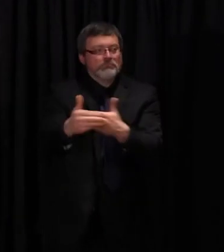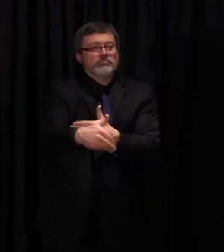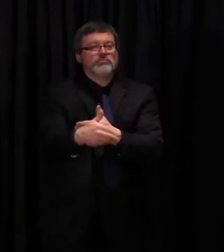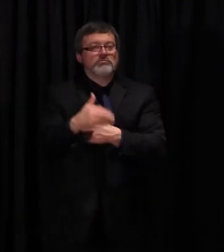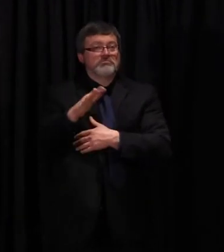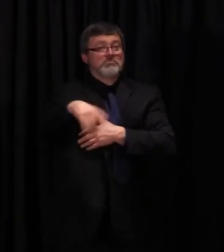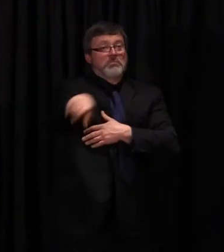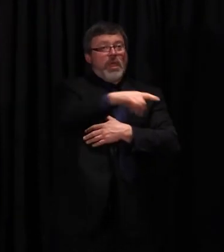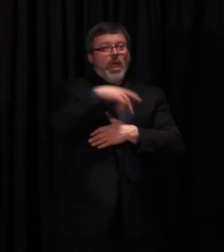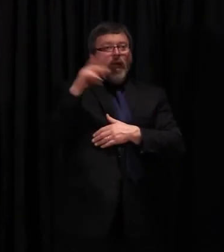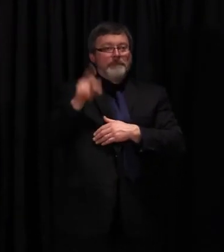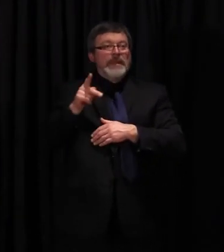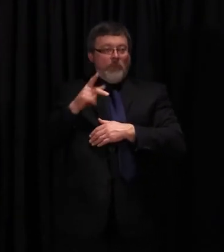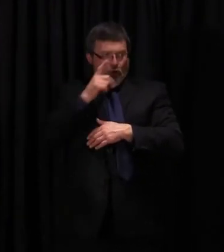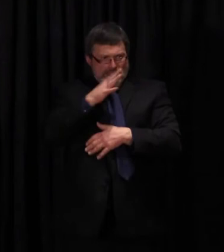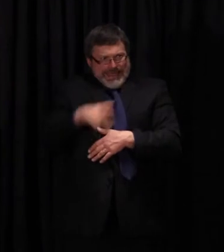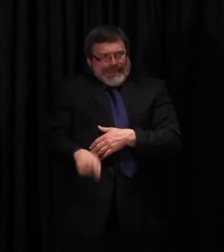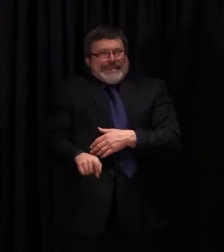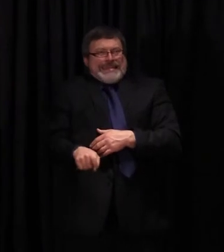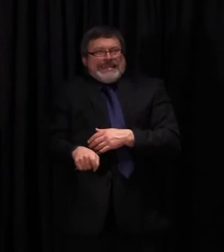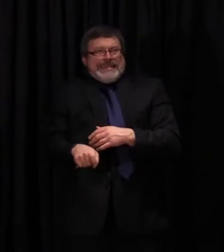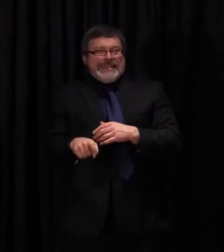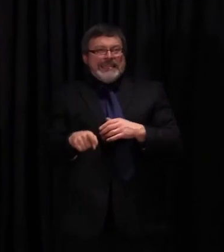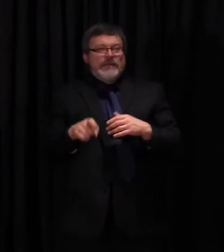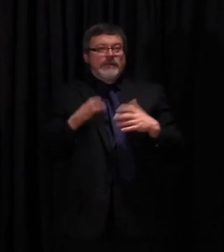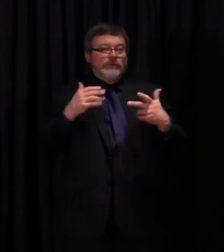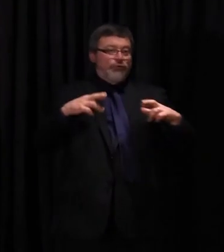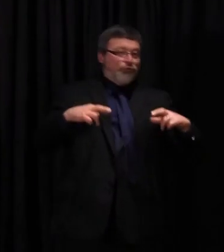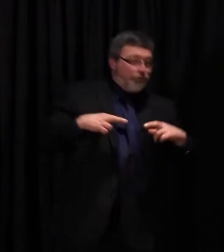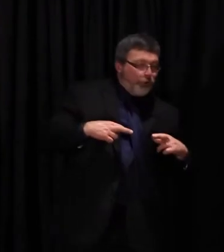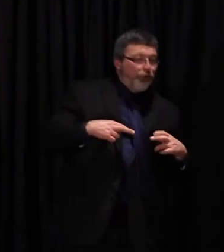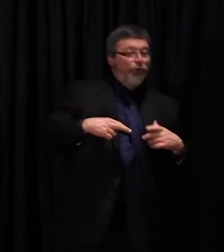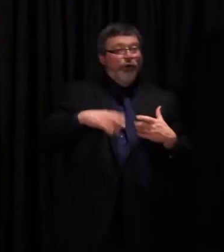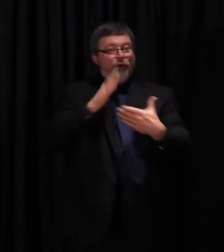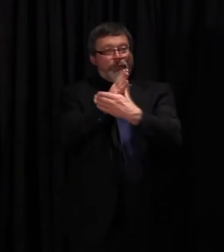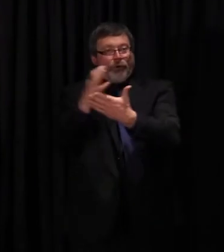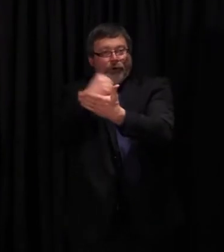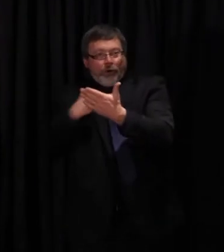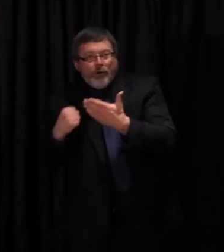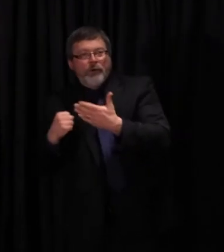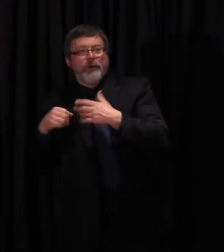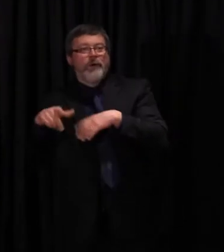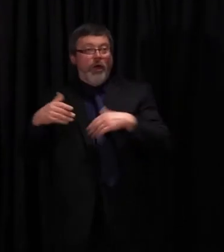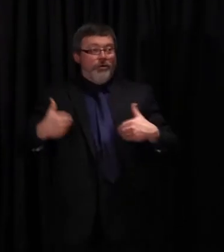like retirees, middle-income families, and young workers.